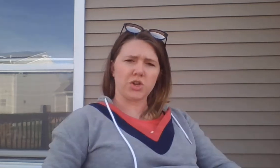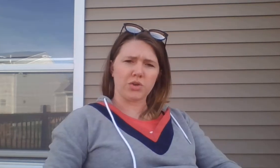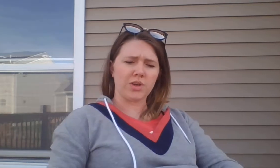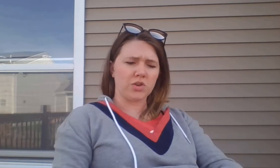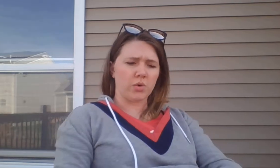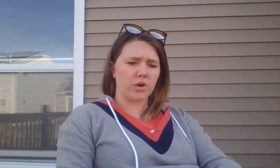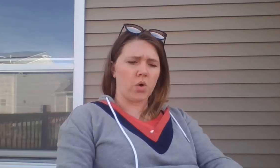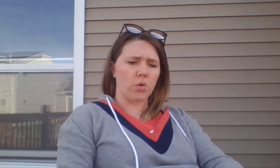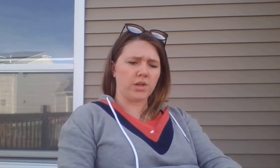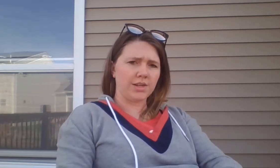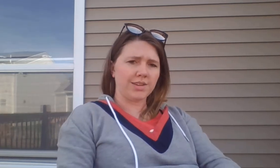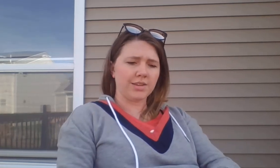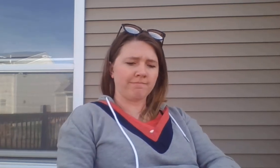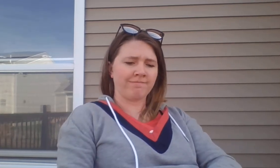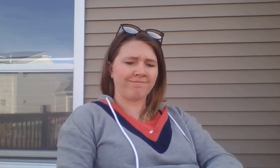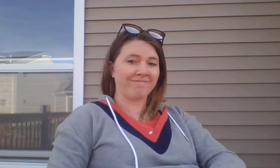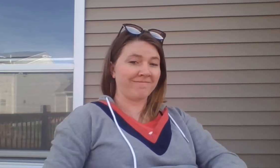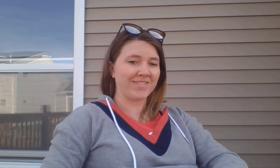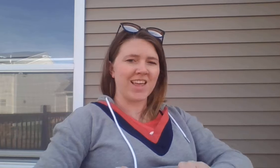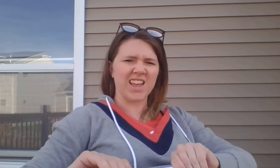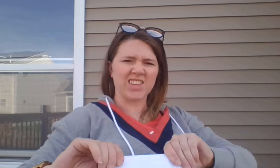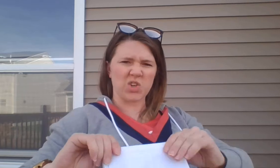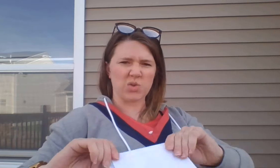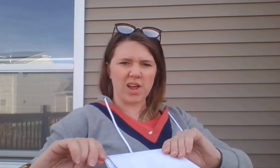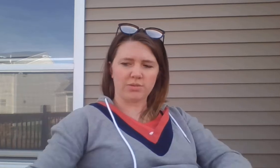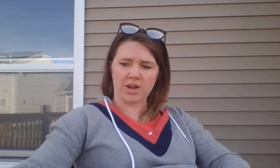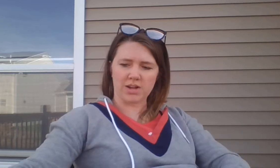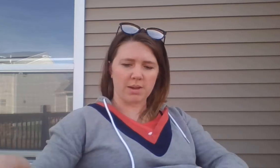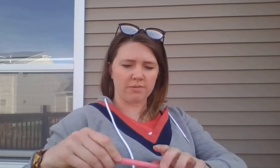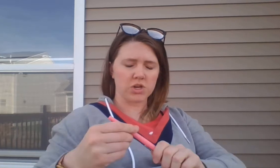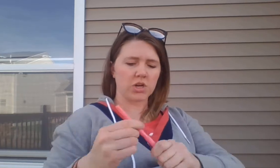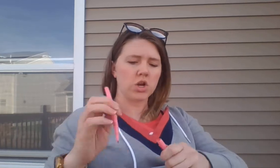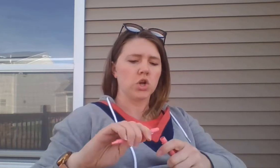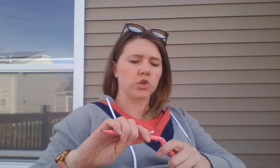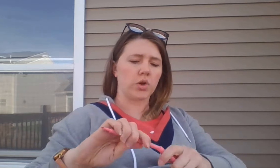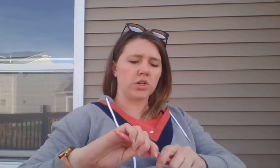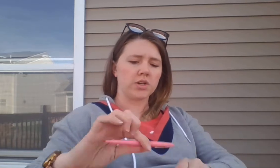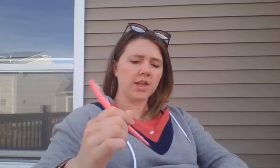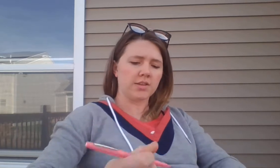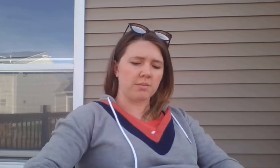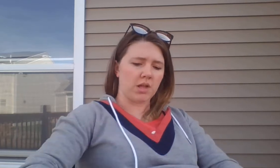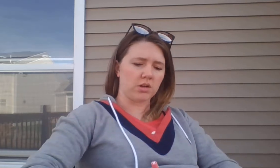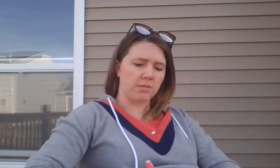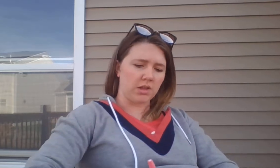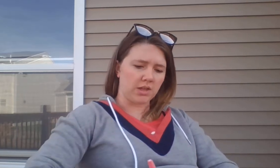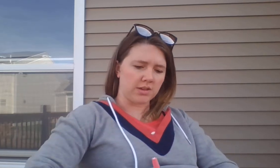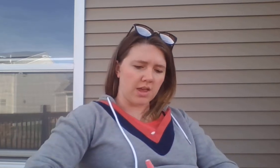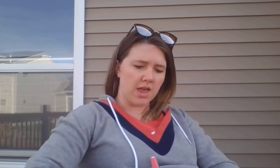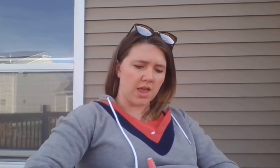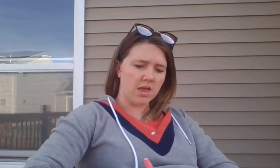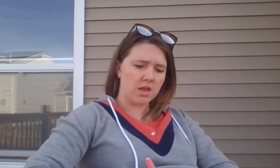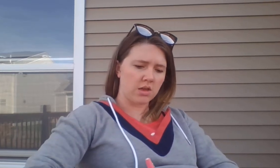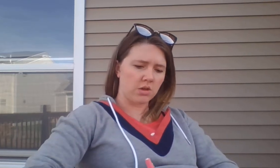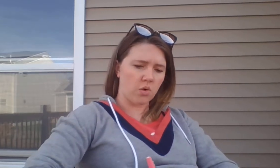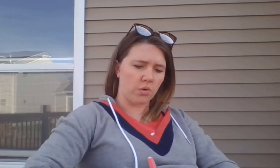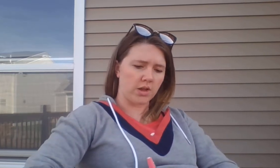sure you guys know what a colon is, it's the two dots right on top of each other. So on your test, it might look something like this. A,